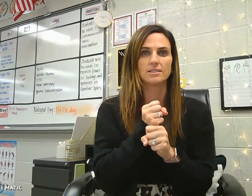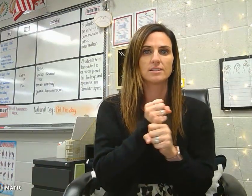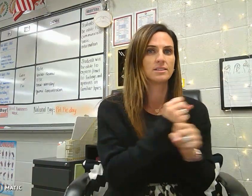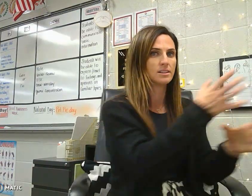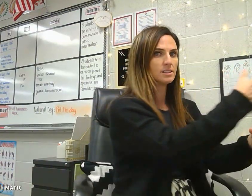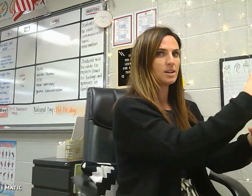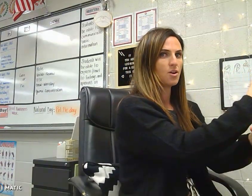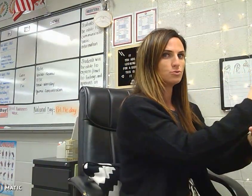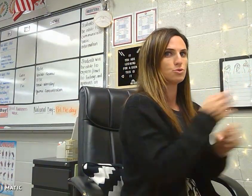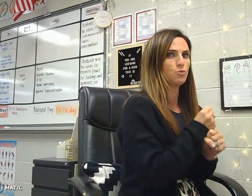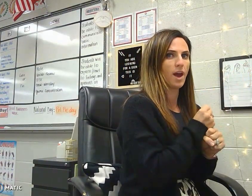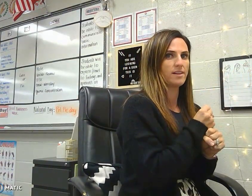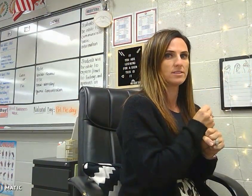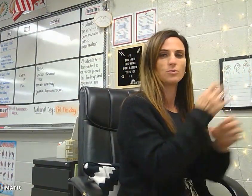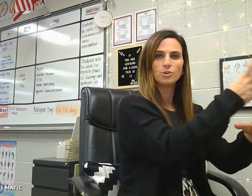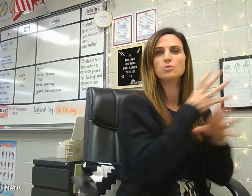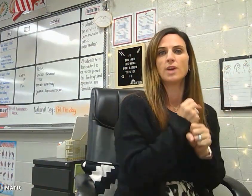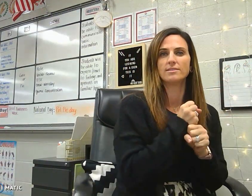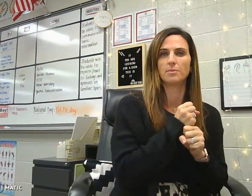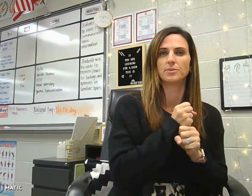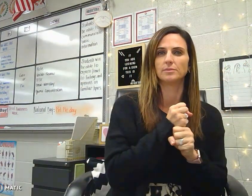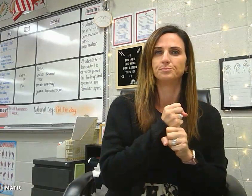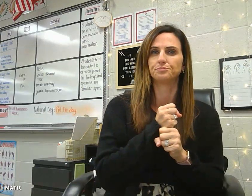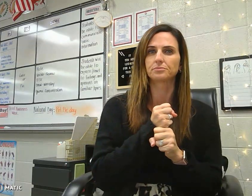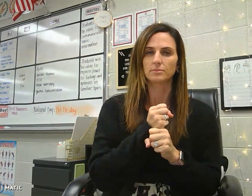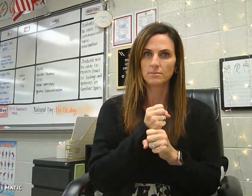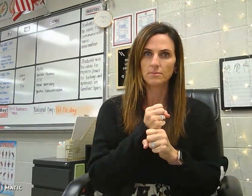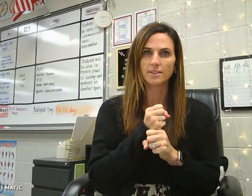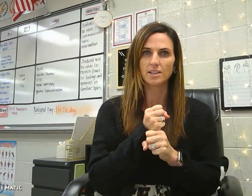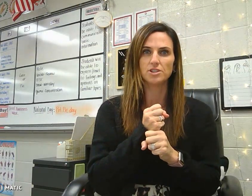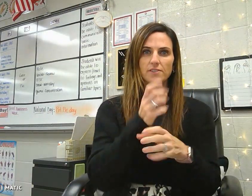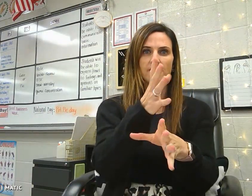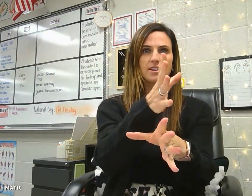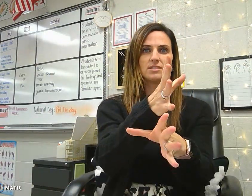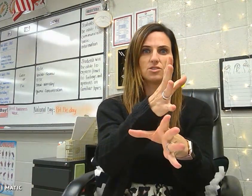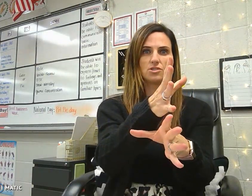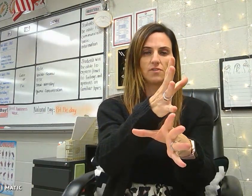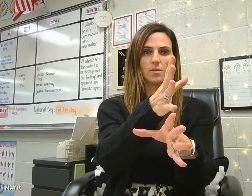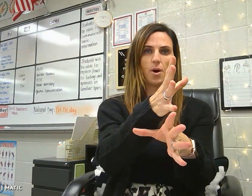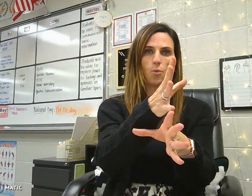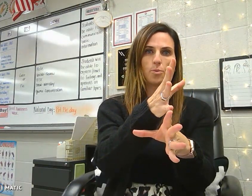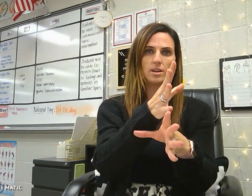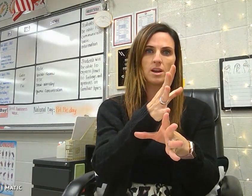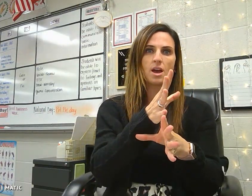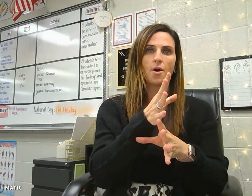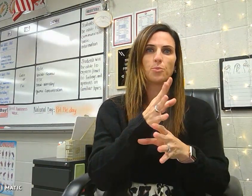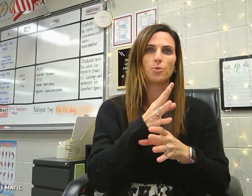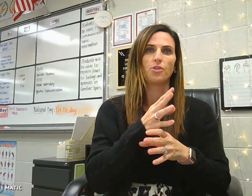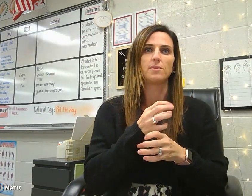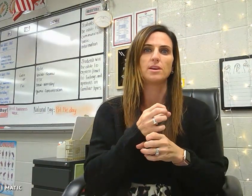get, to get, or to get something. Take 2 5 hands, start them open, pull them